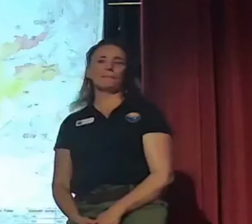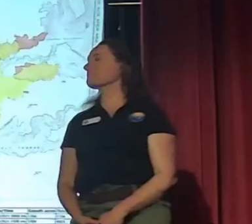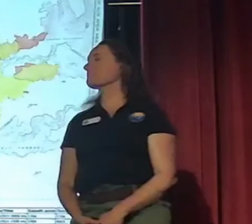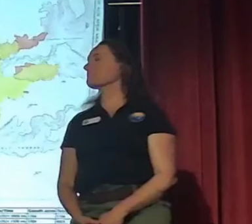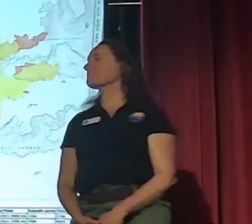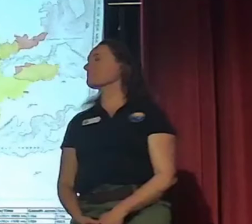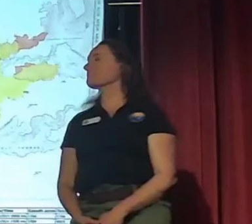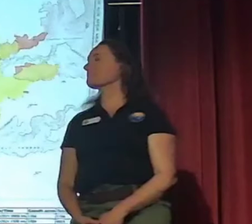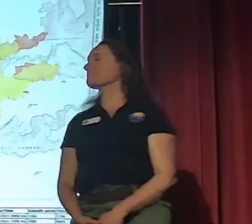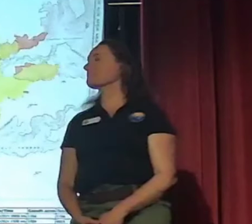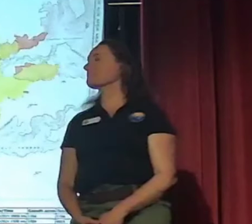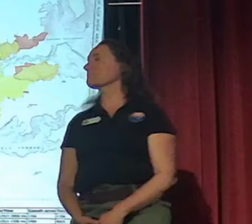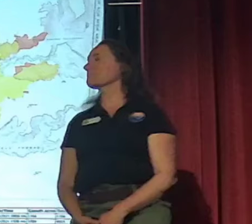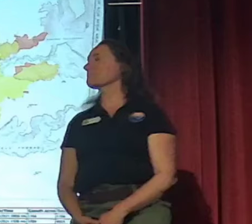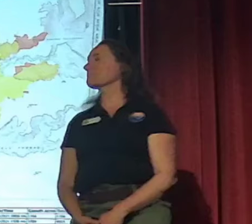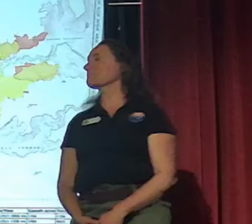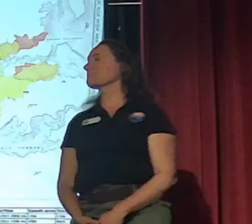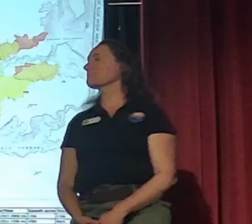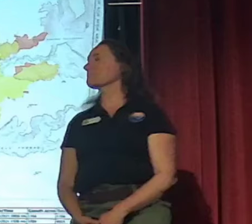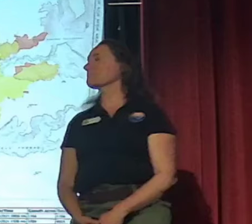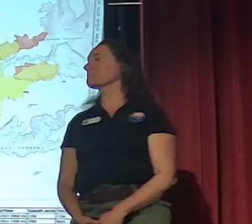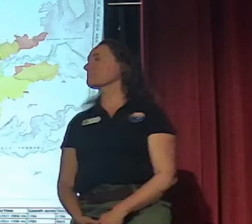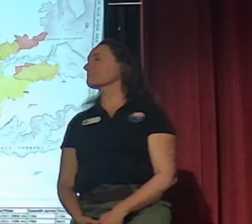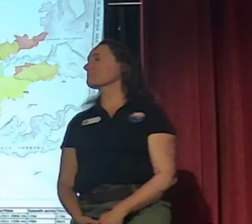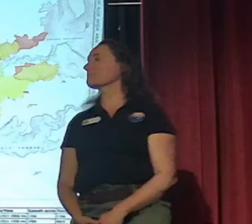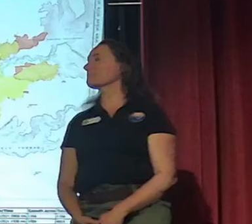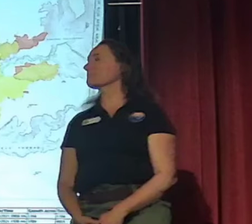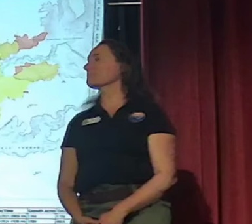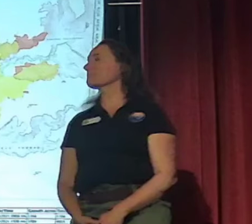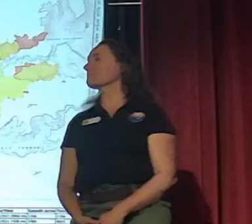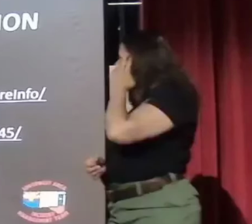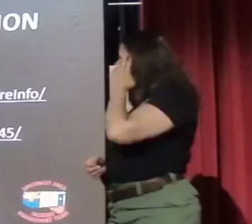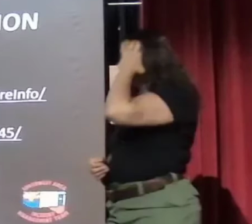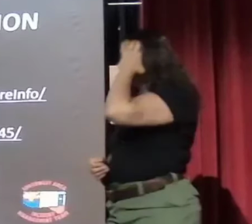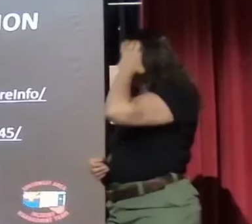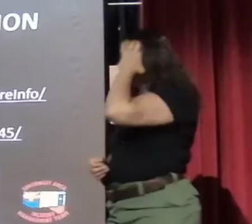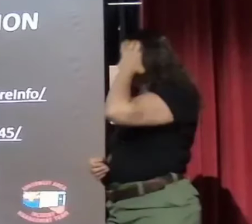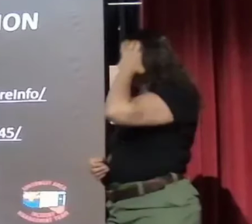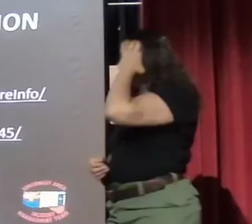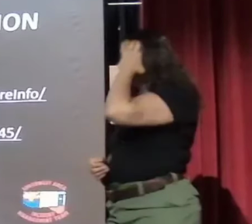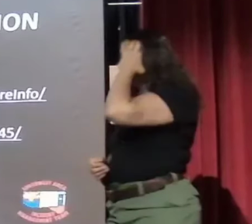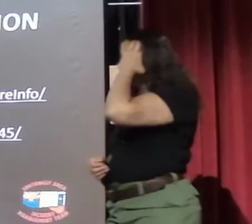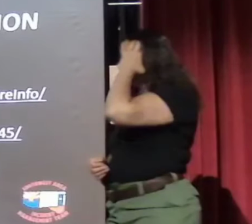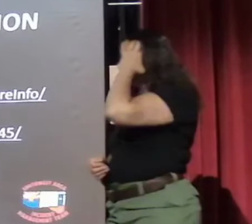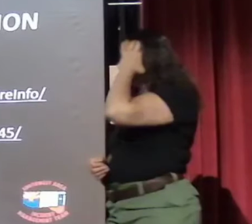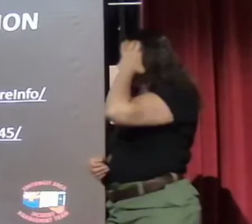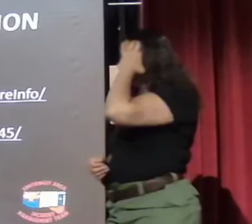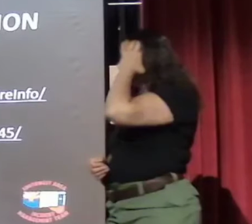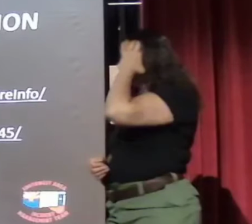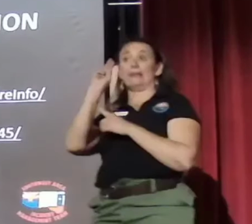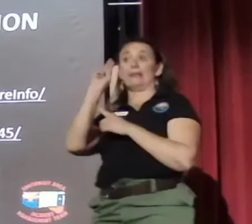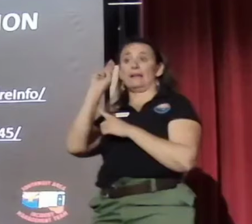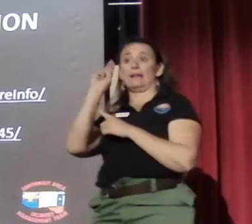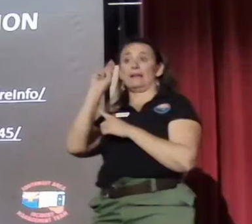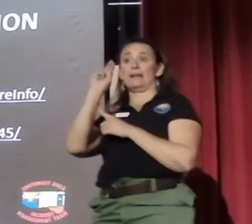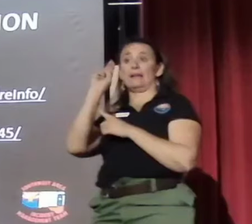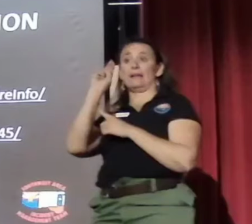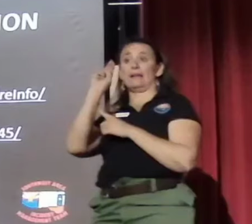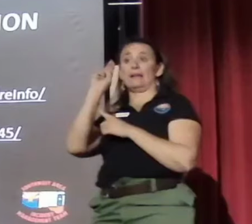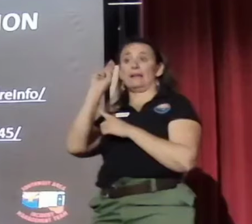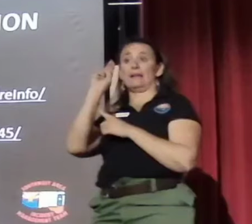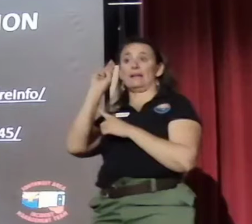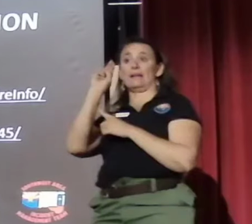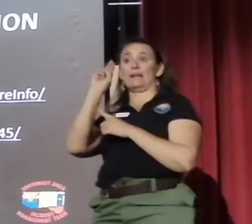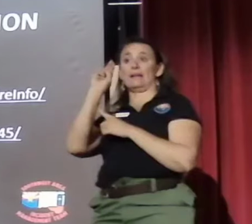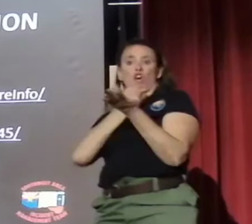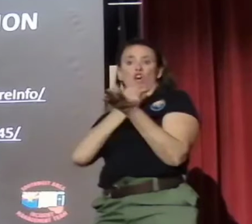So I'm going to have my person, one more. Keep going, one more. Alan talked a little bit about our information and how